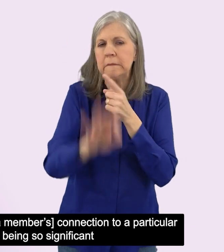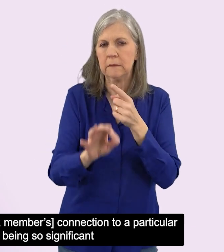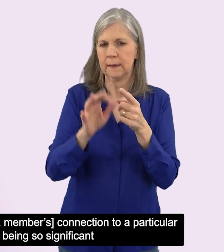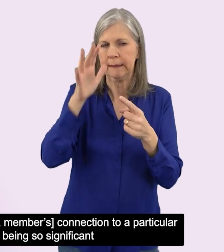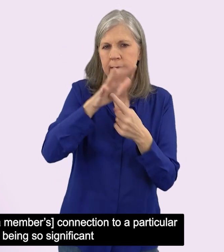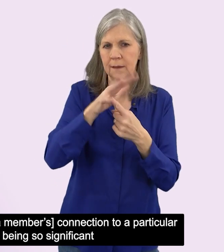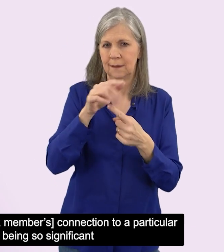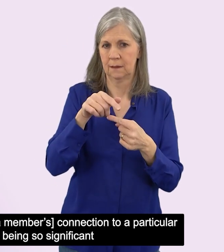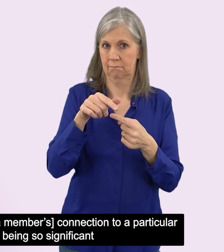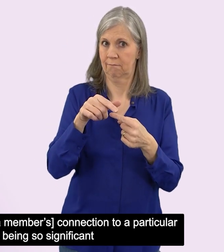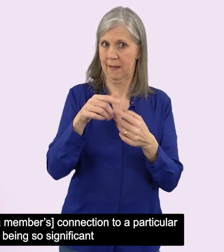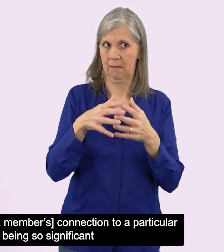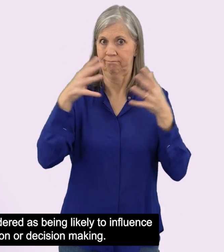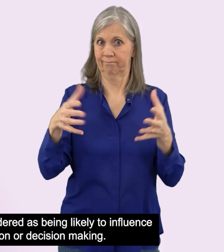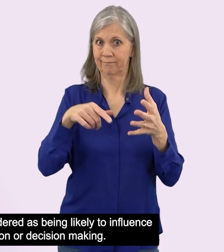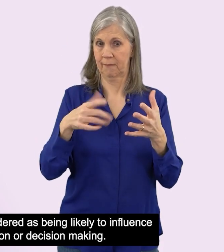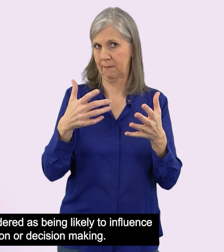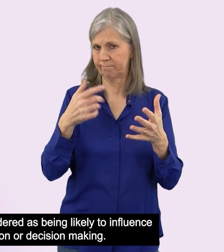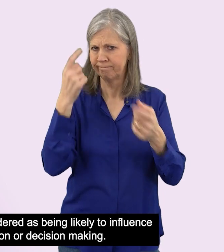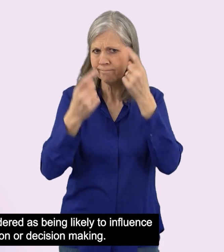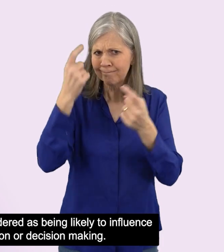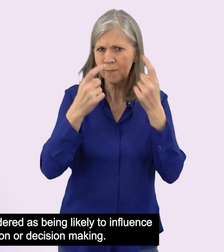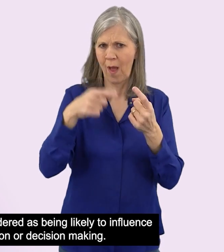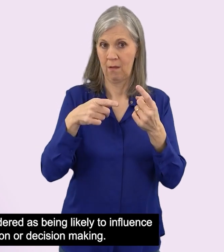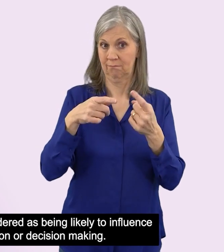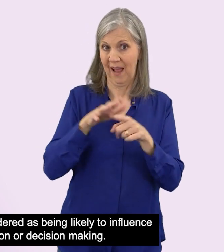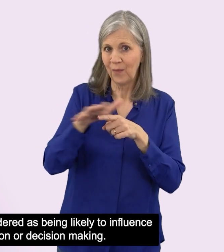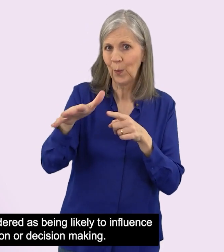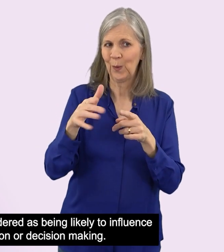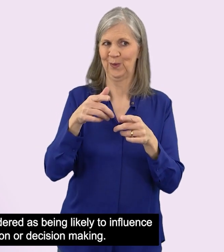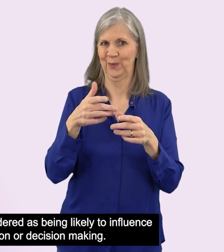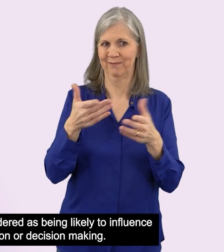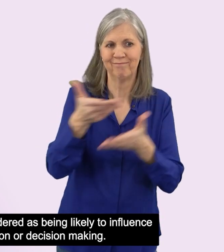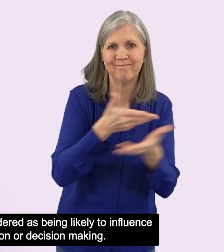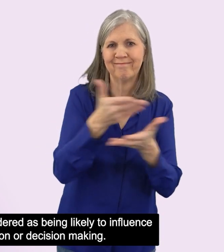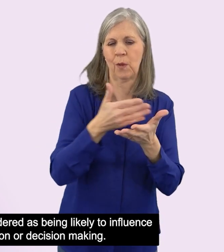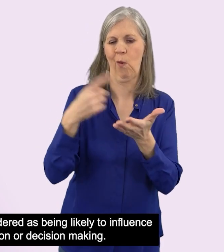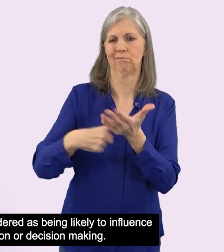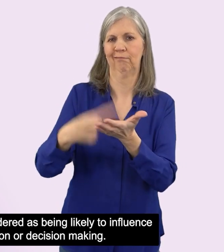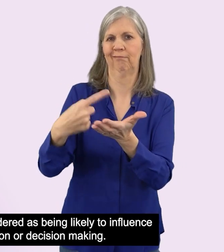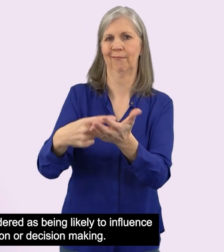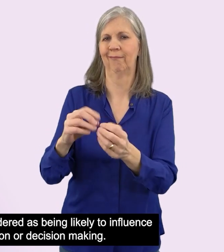matter as being so significant that it would be considered as being likely to influence the discussion or decision making.